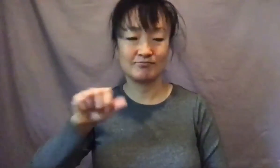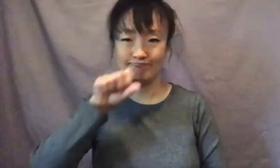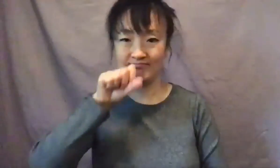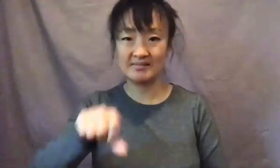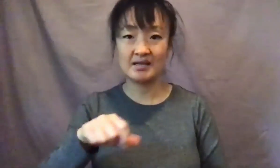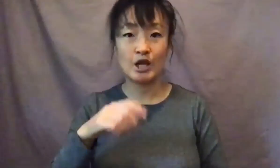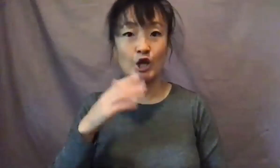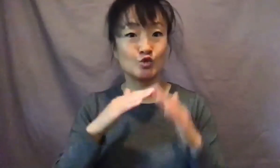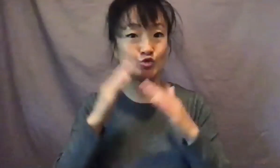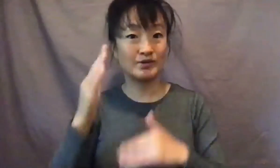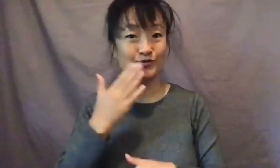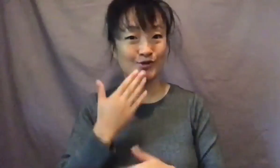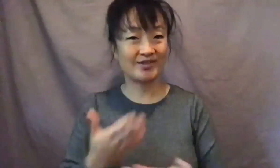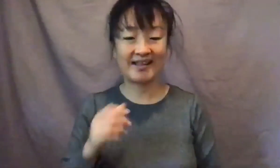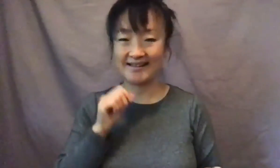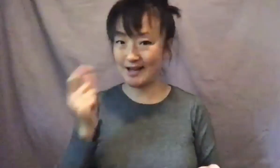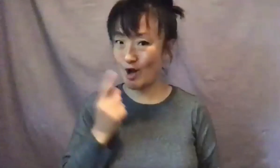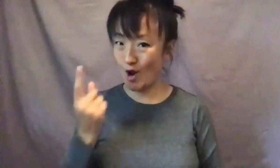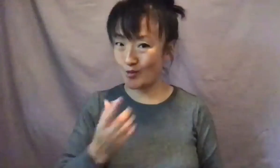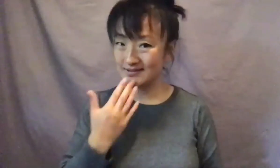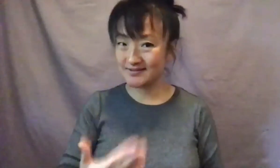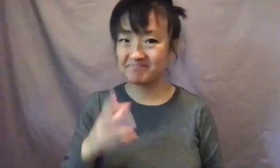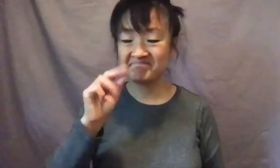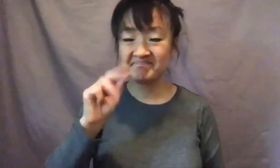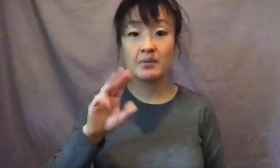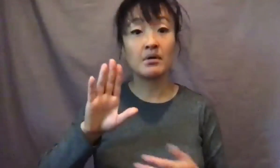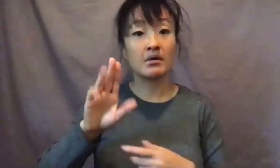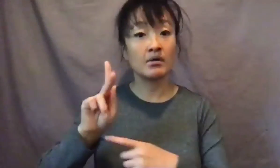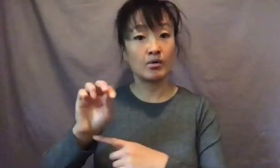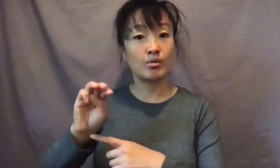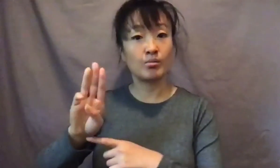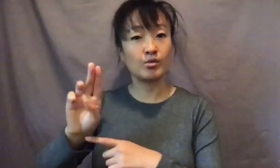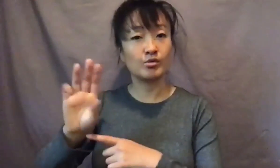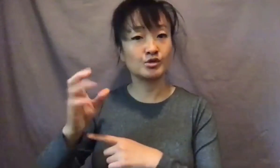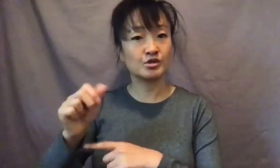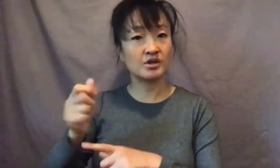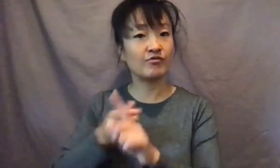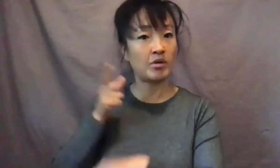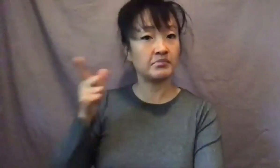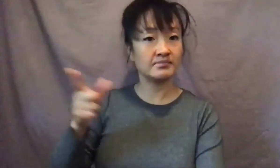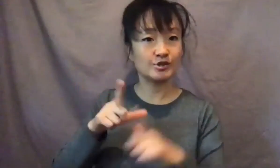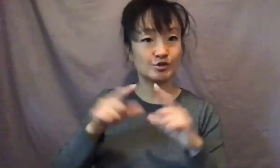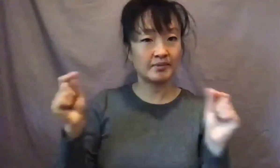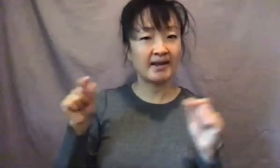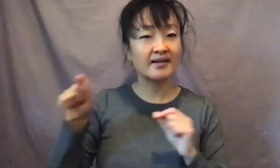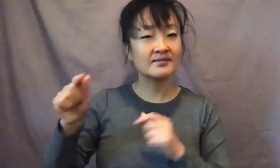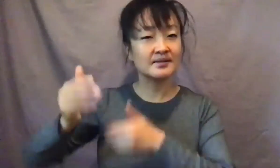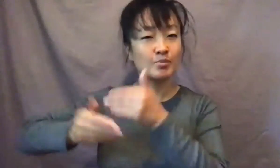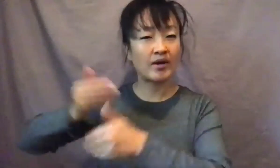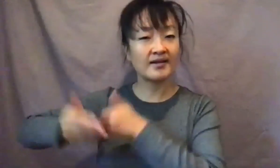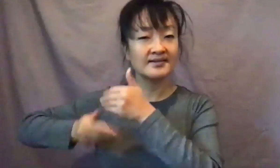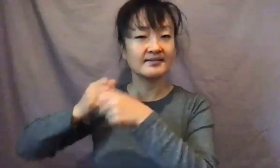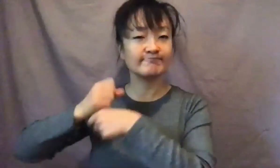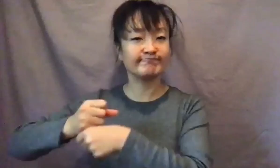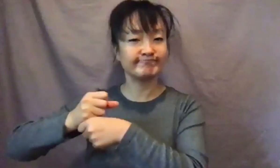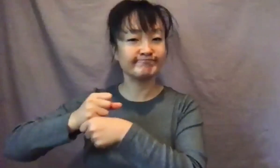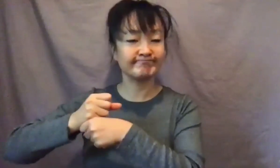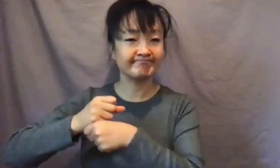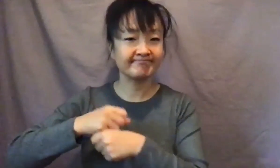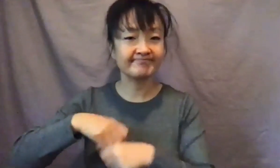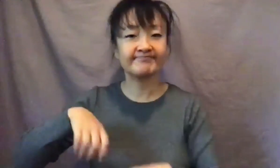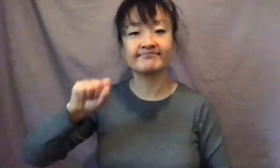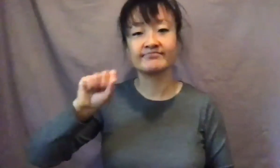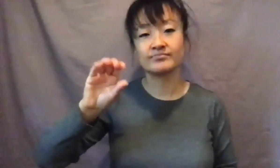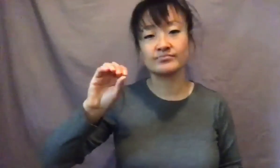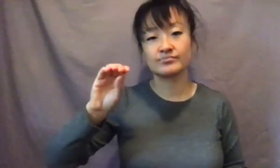good. But kombucha actually came from Japan, right? It's a sort of process of sort of creating the SCOBY on